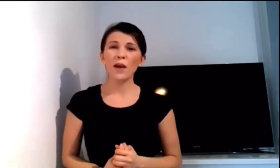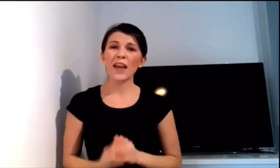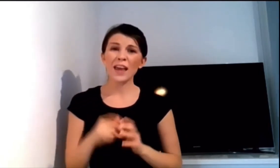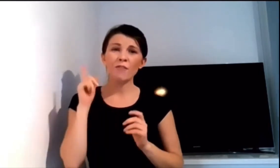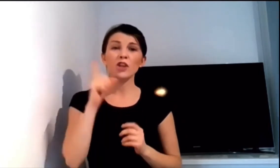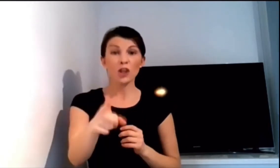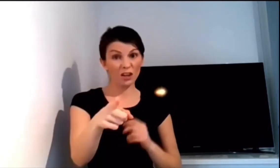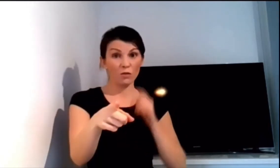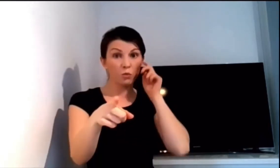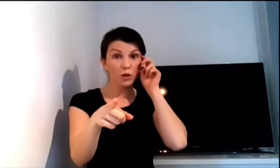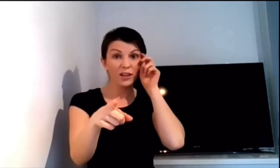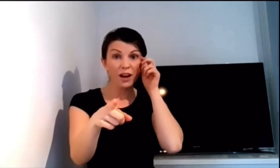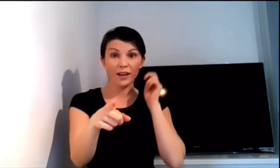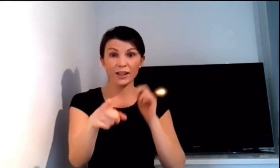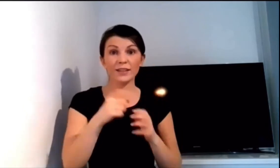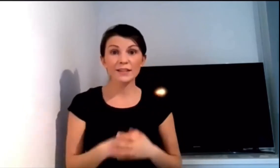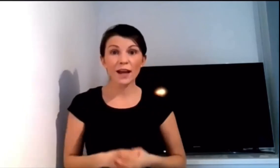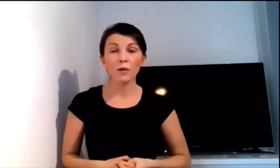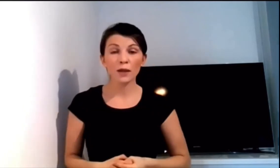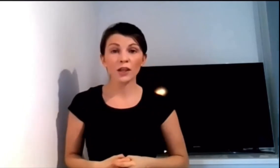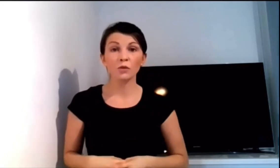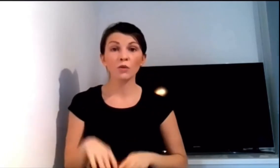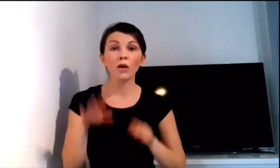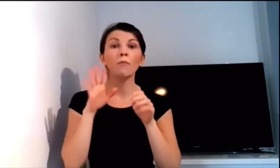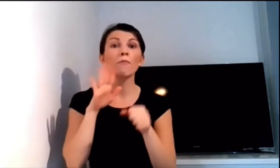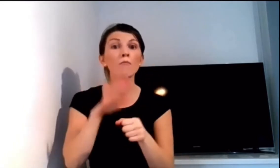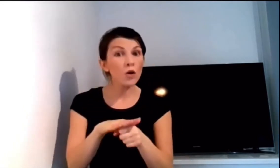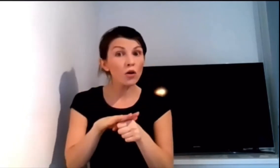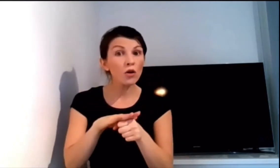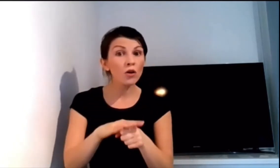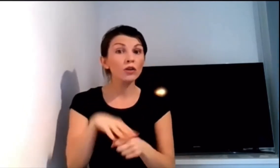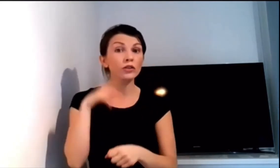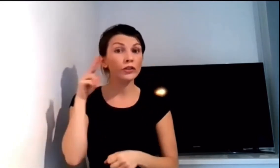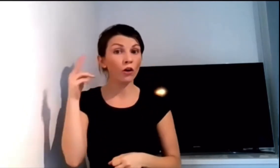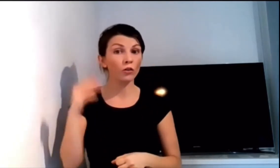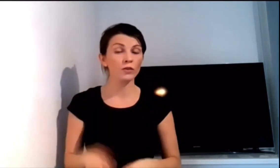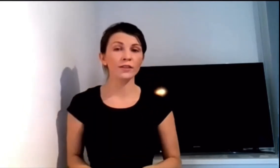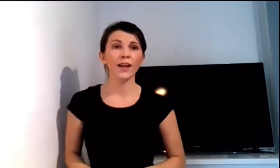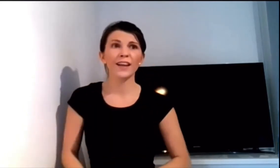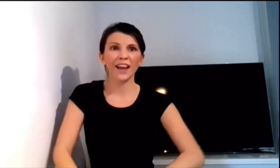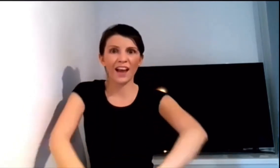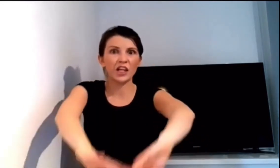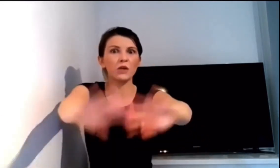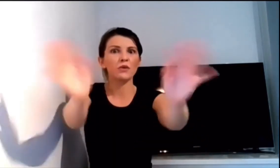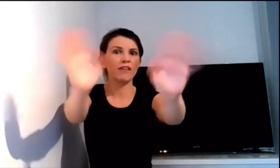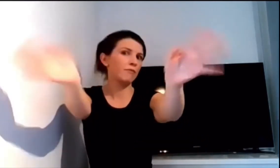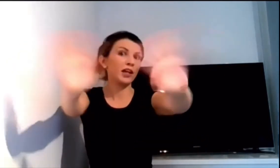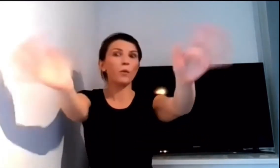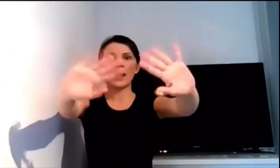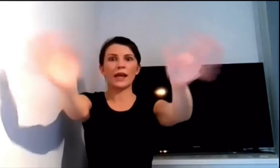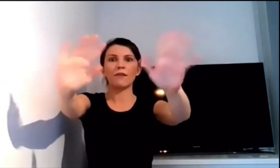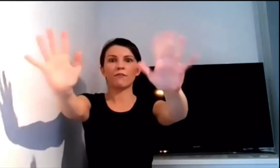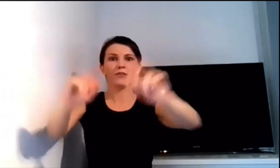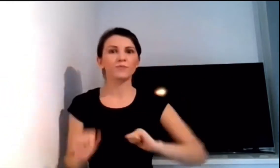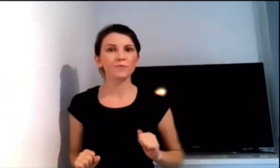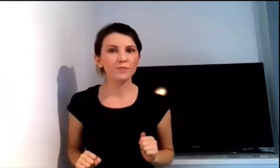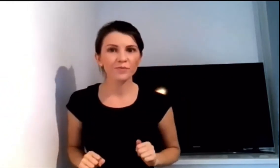if you would like to tell me you want more songs, can you give me a wave?